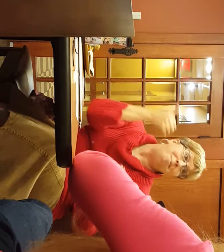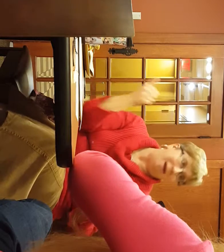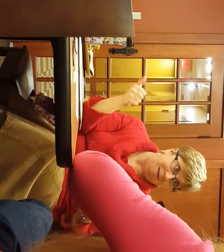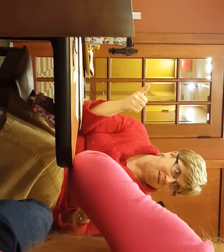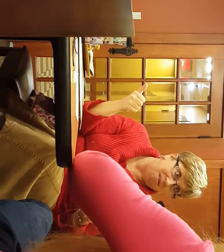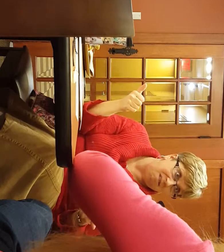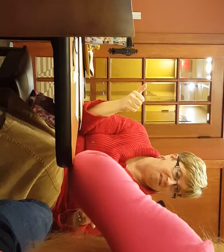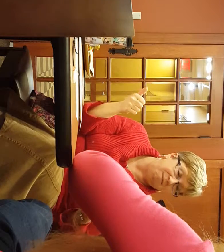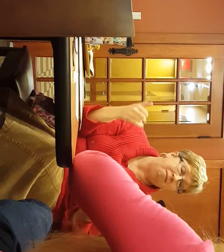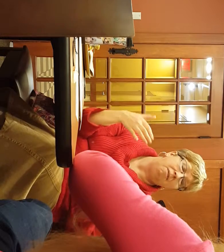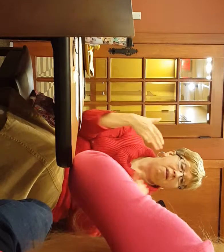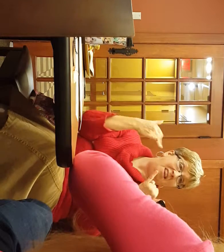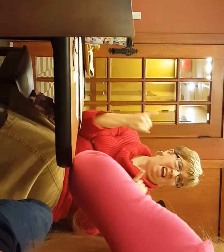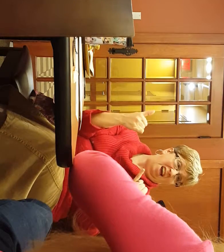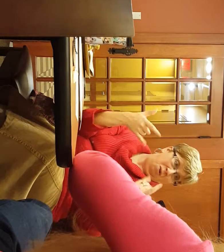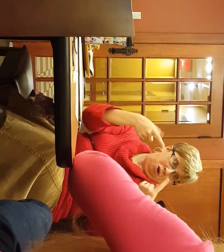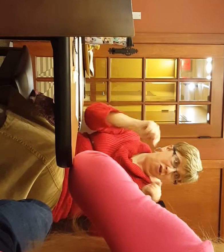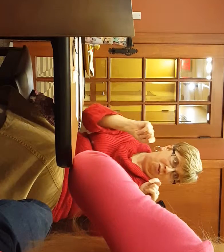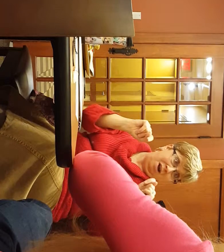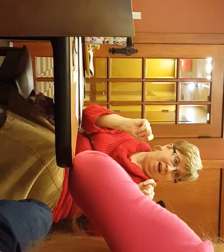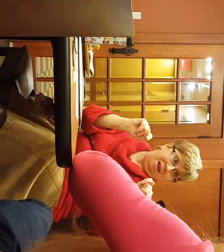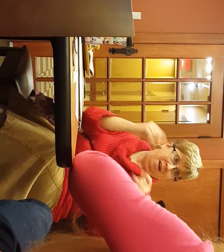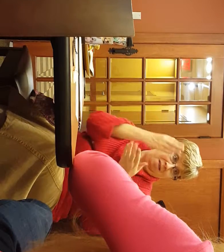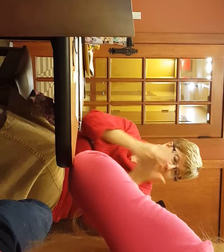some. I can use your oils, right? Mm-hmm. Okay.